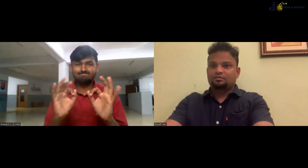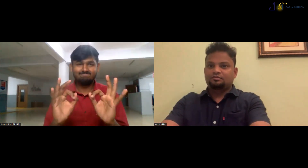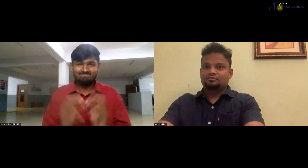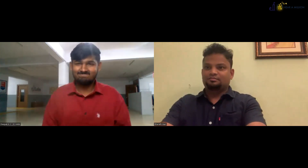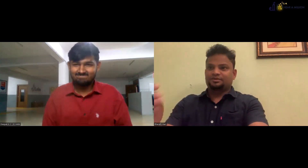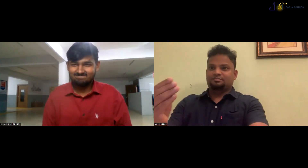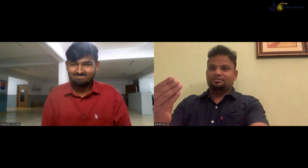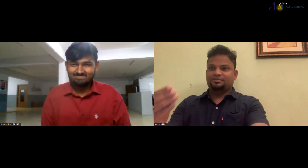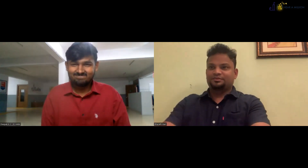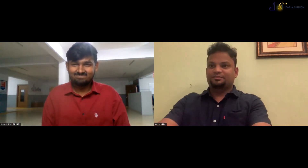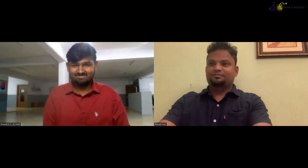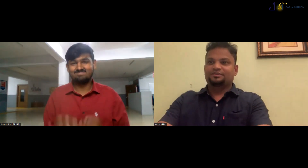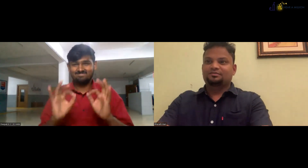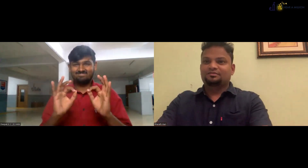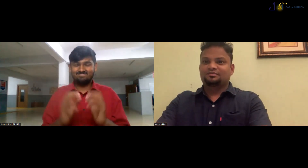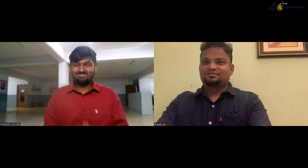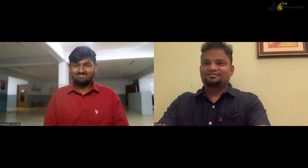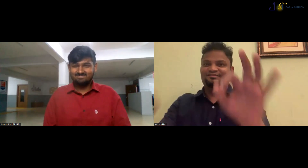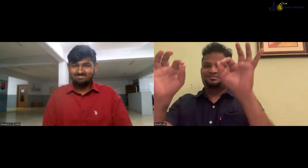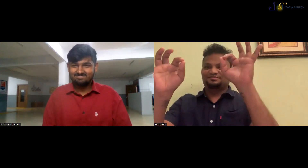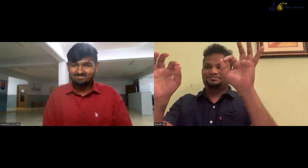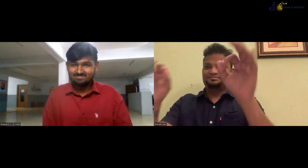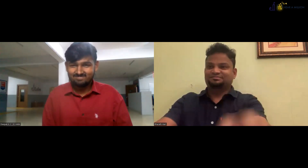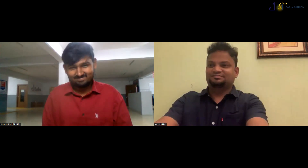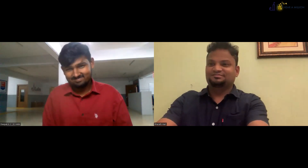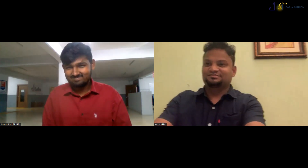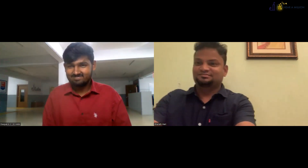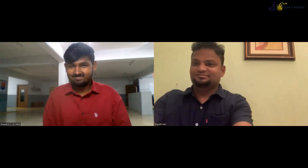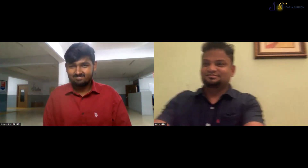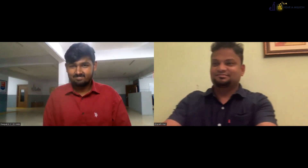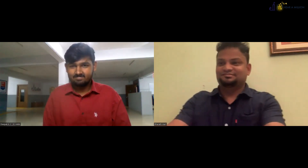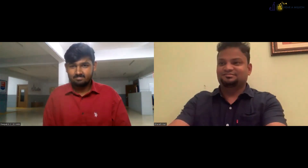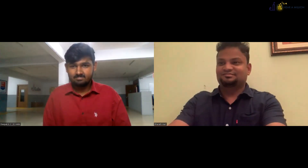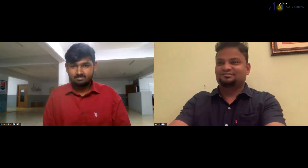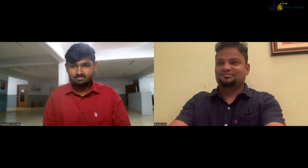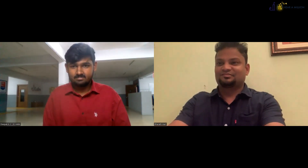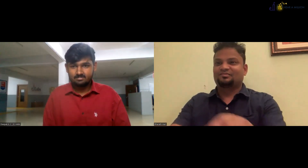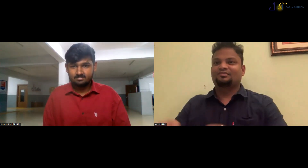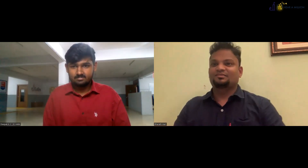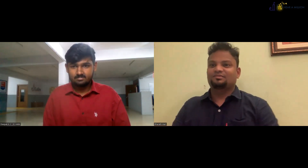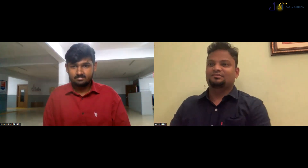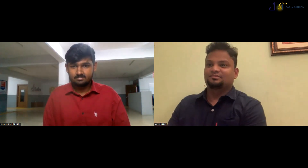Can you move your camera a little to your left? Yeah. Is it better now? Yes, better.